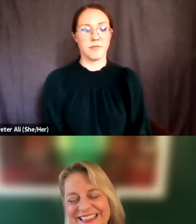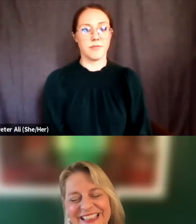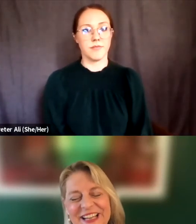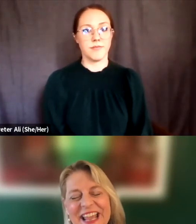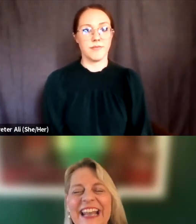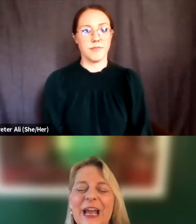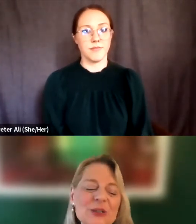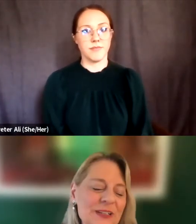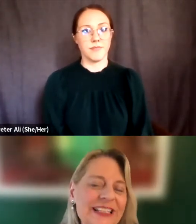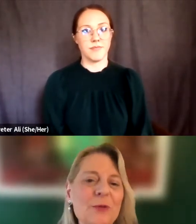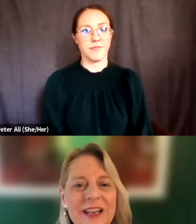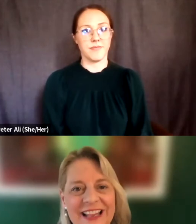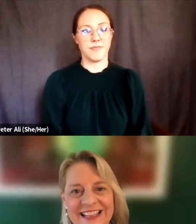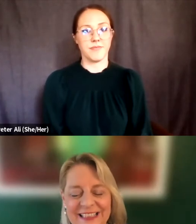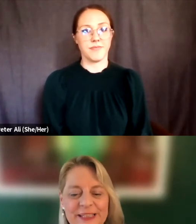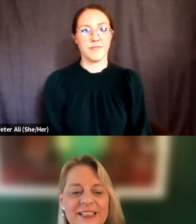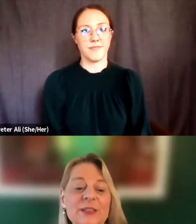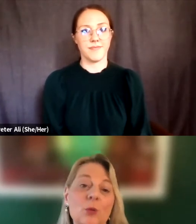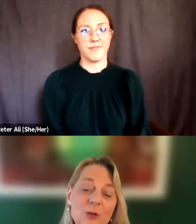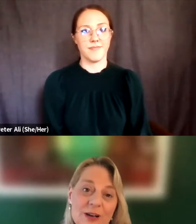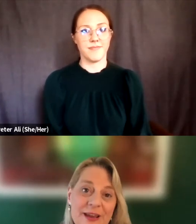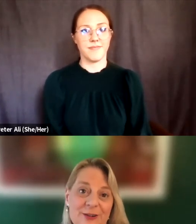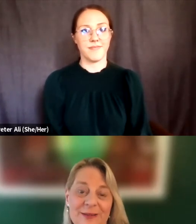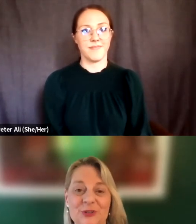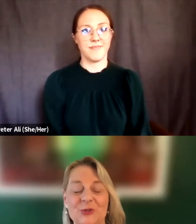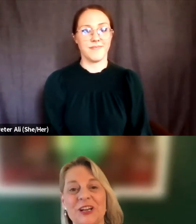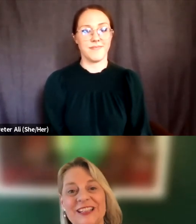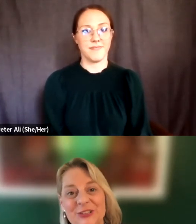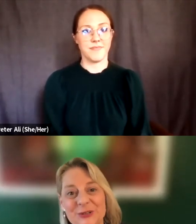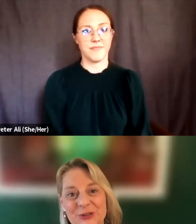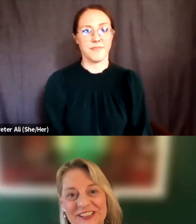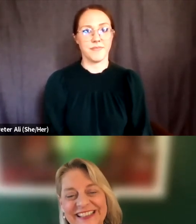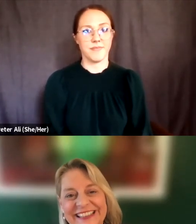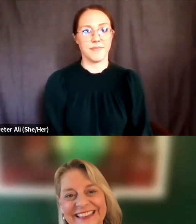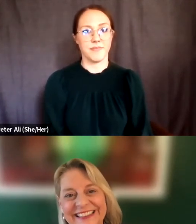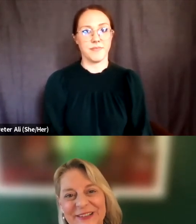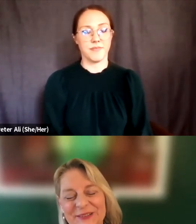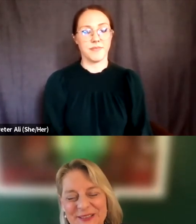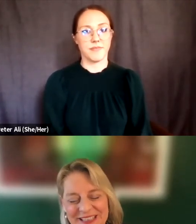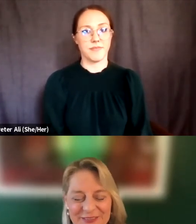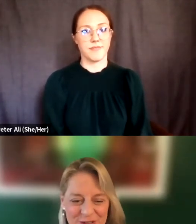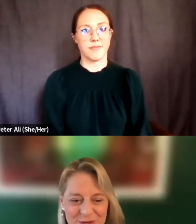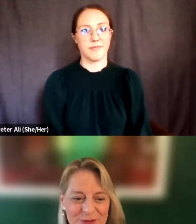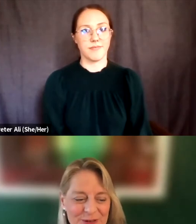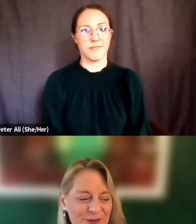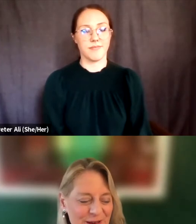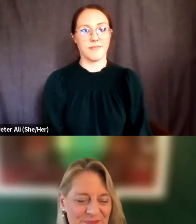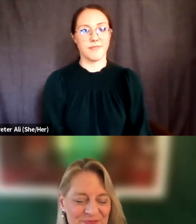likewise. Time. Likewise. And I just want to say one last thing, because this won't come out, I'm sure, as you are, you know, giving